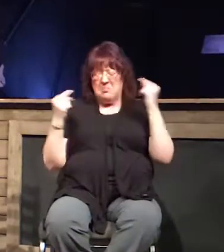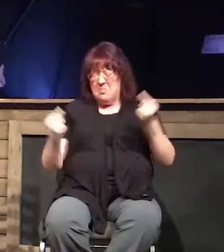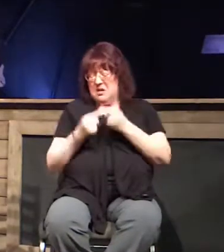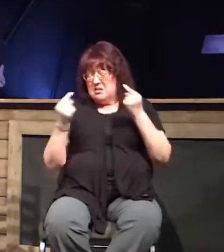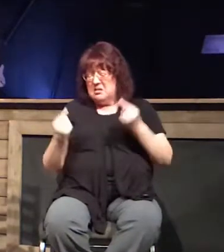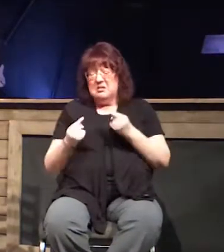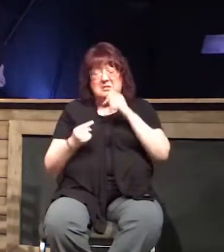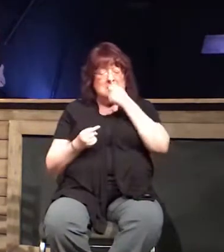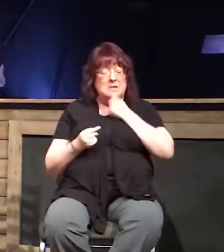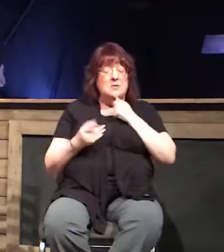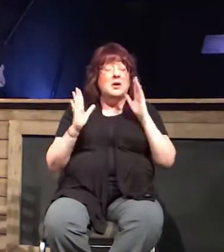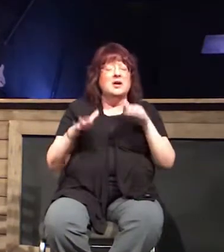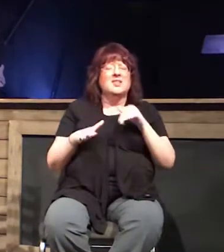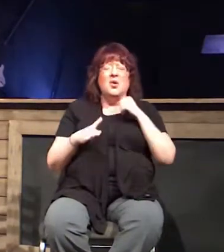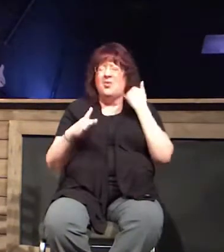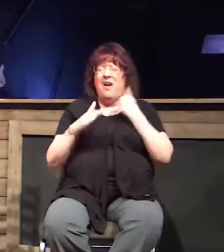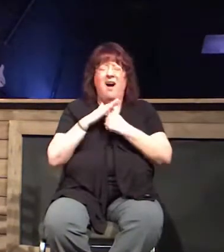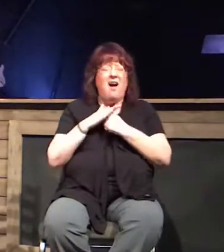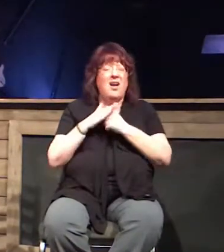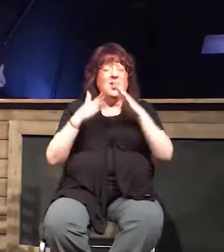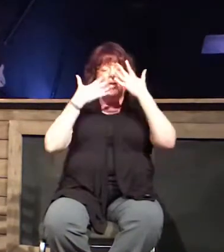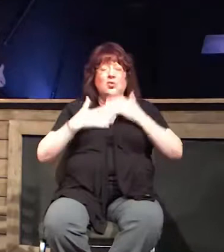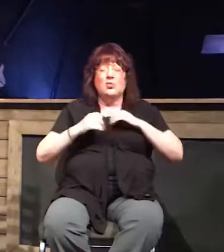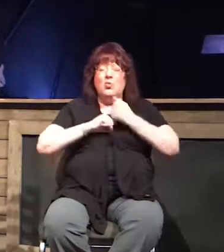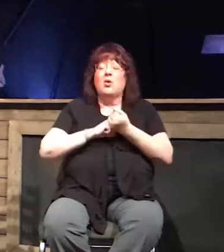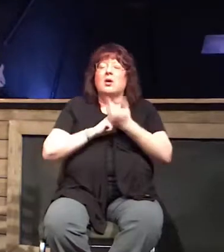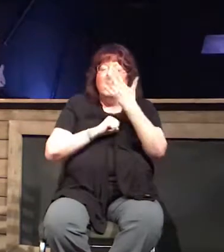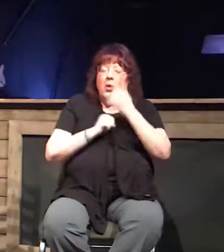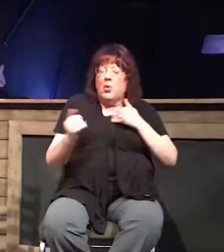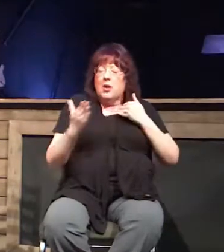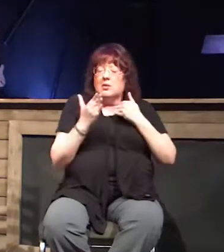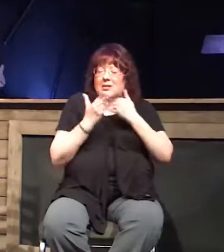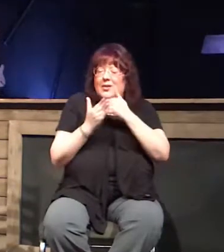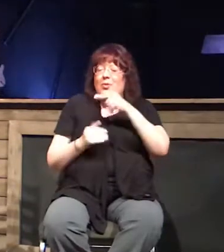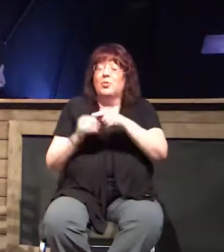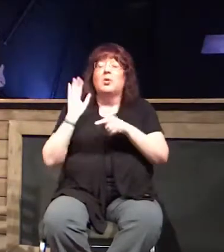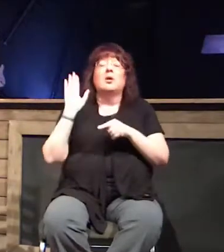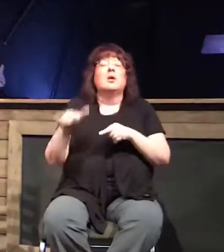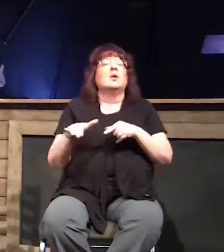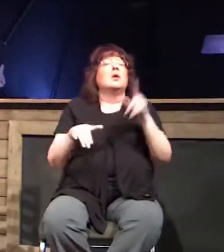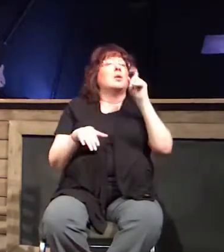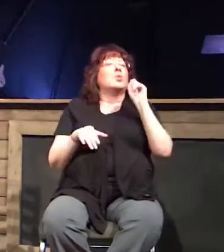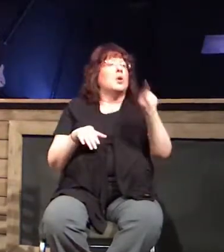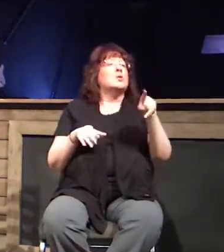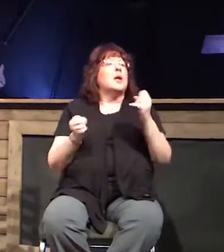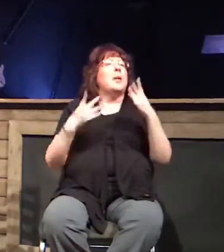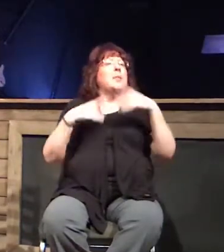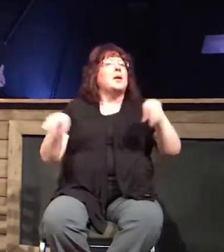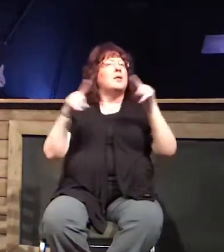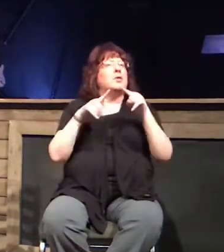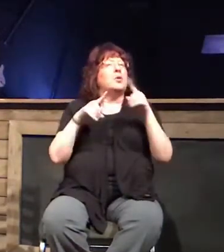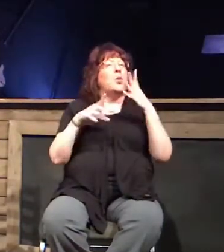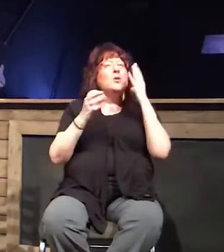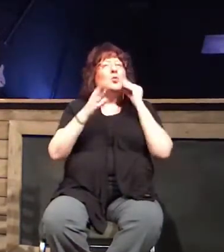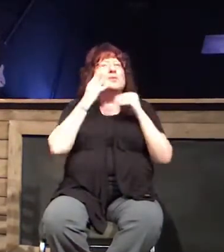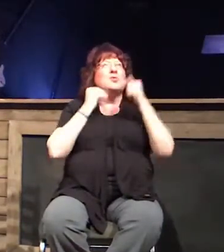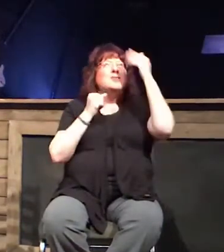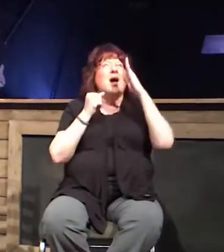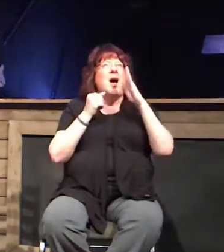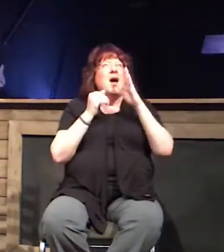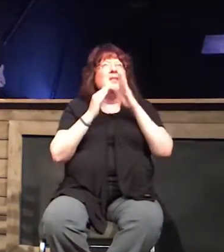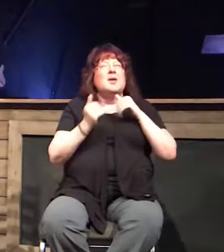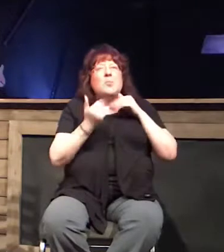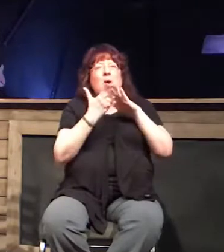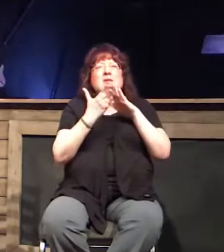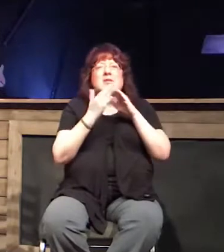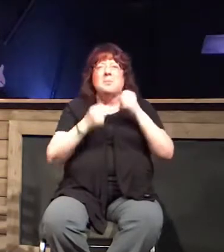pain. You don't need to hide in your brokenness. We want to be near God. Let me ask the question this way. How many of you want to experience God's presence in a